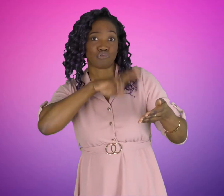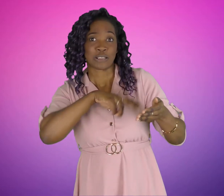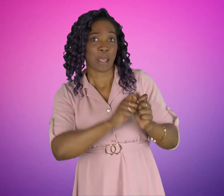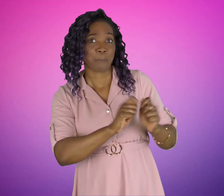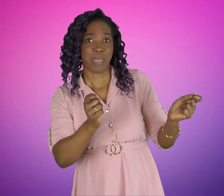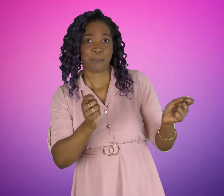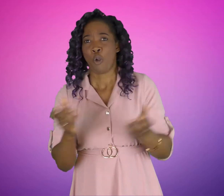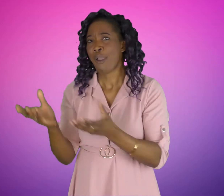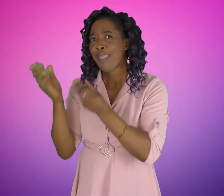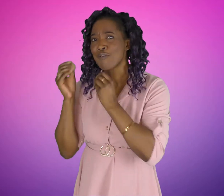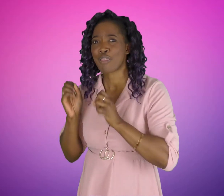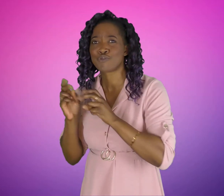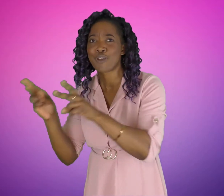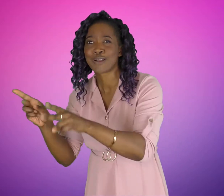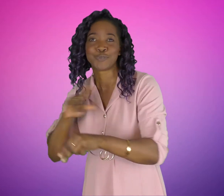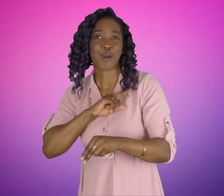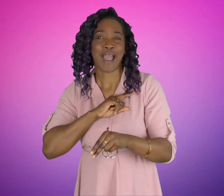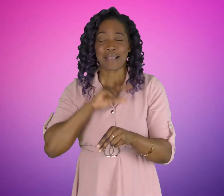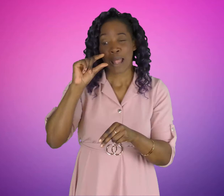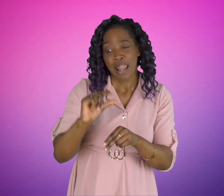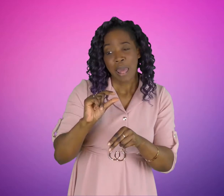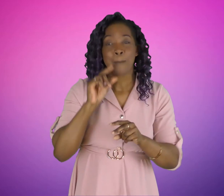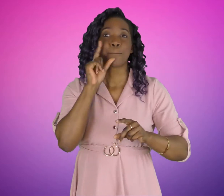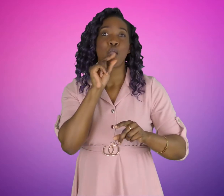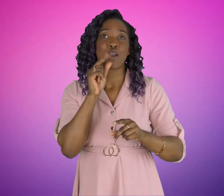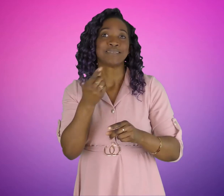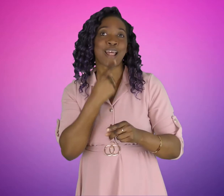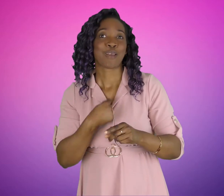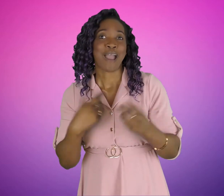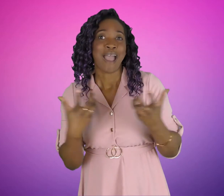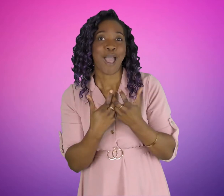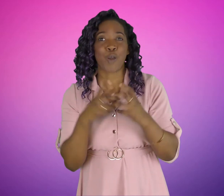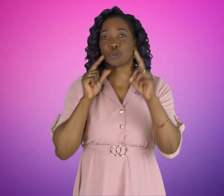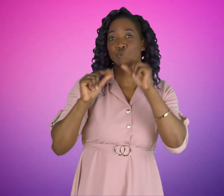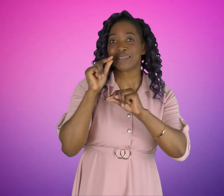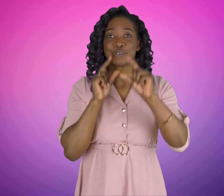read it in the paper or hear it in the street. Let a little birdie tell you with a tweet, tweet.